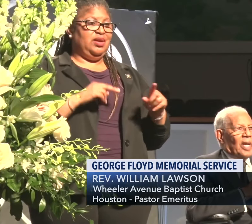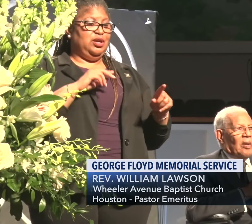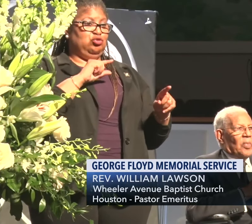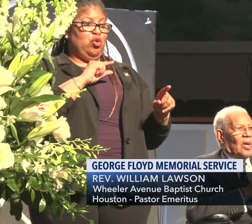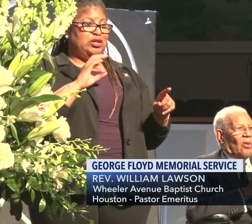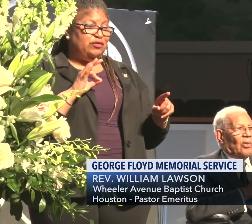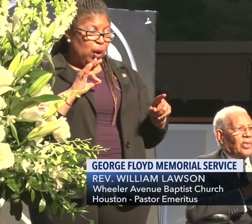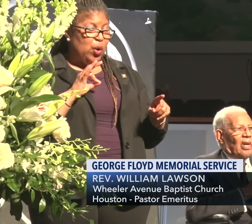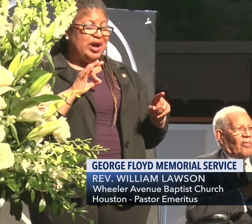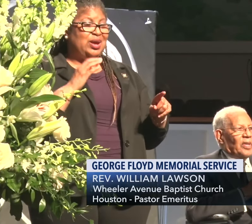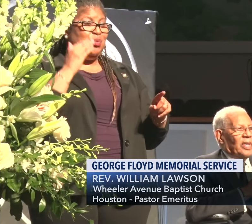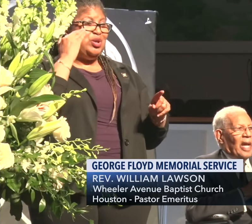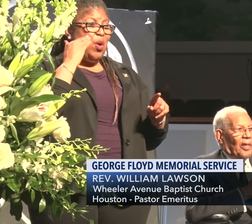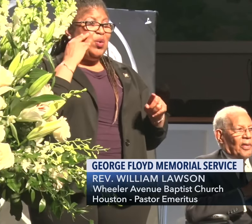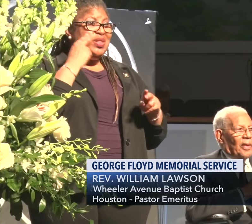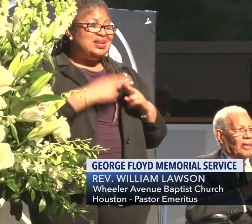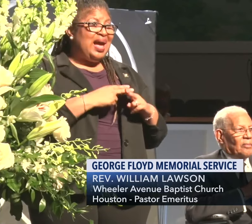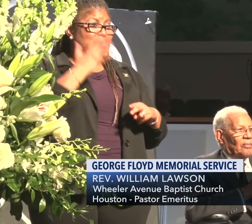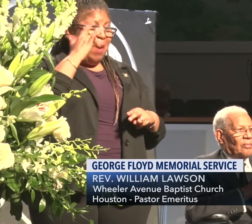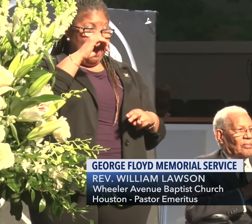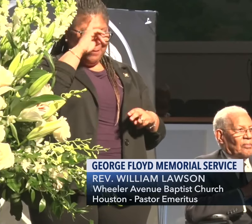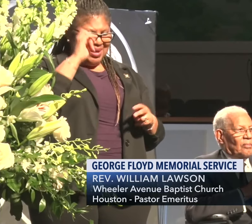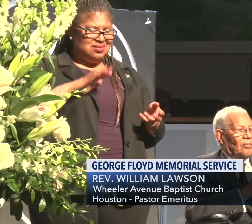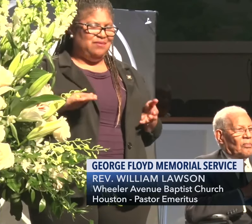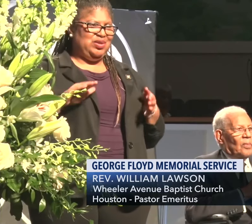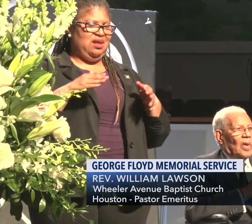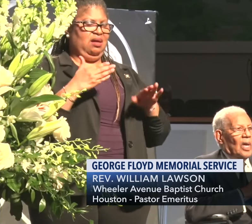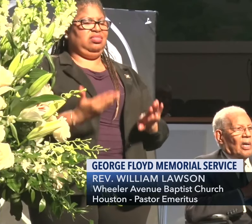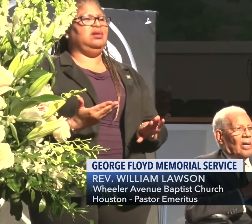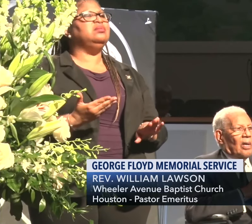And we know the name because of a death.